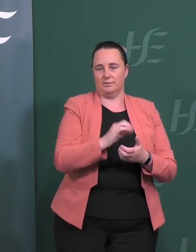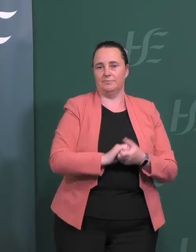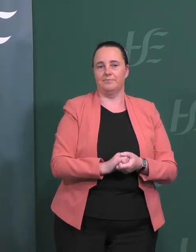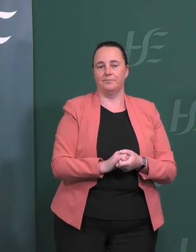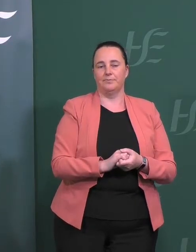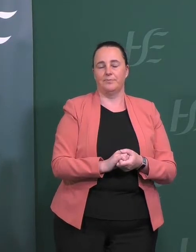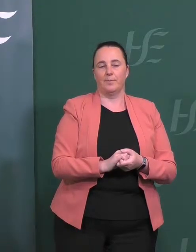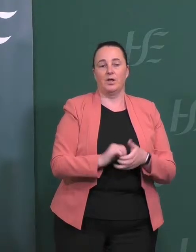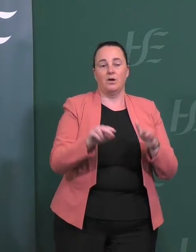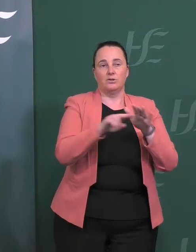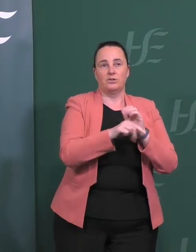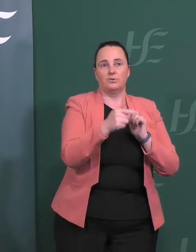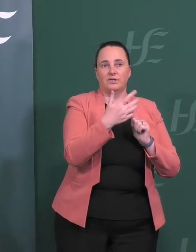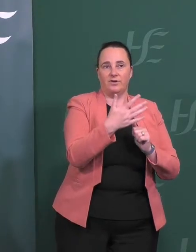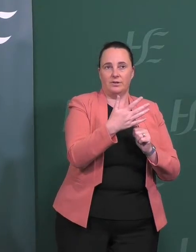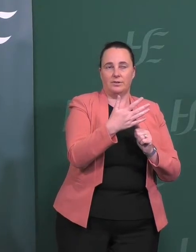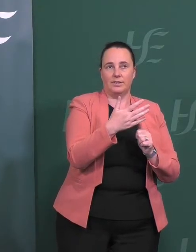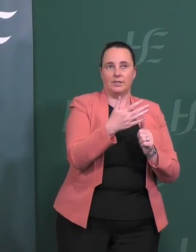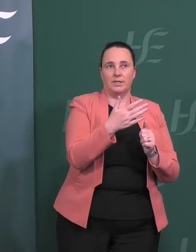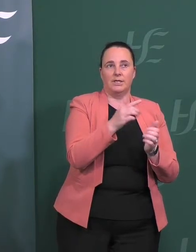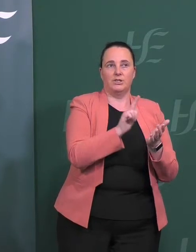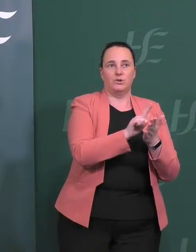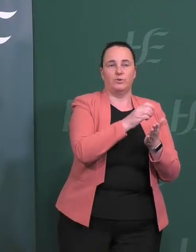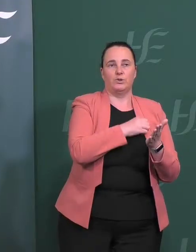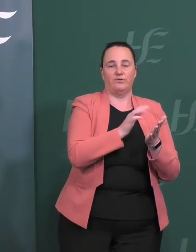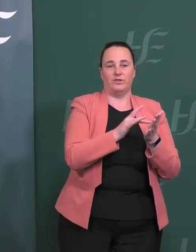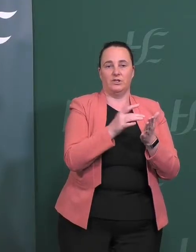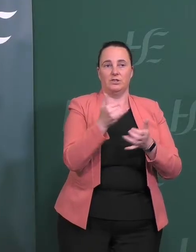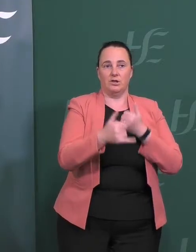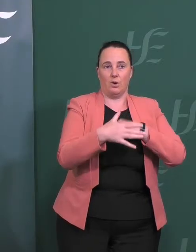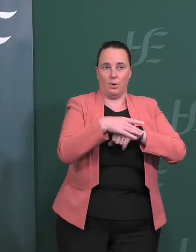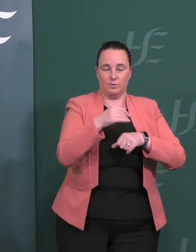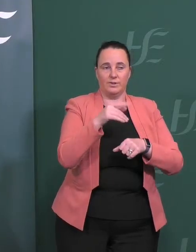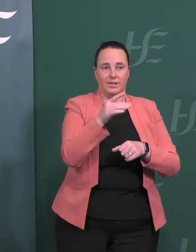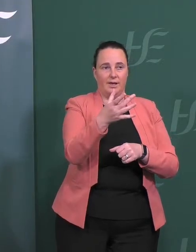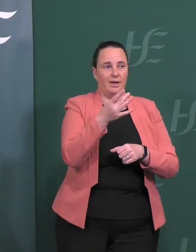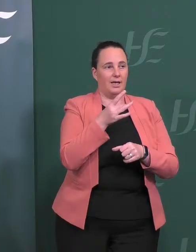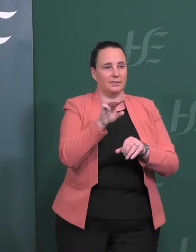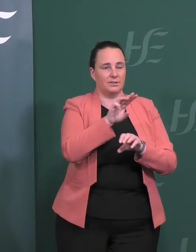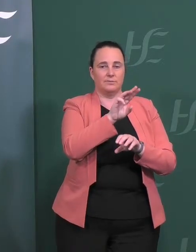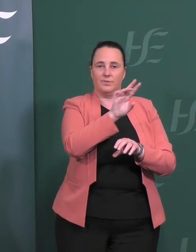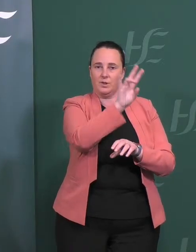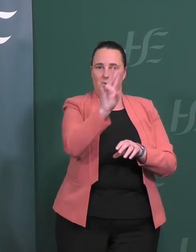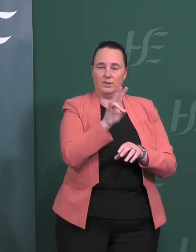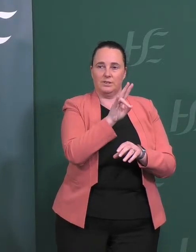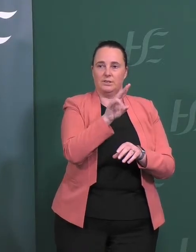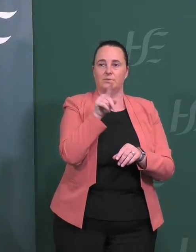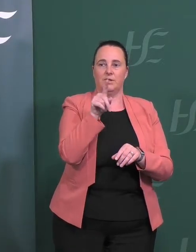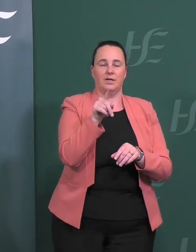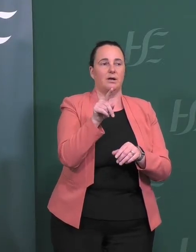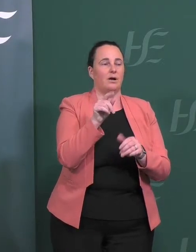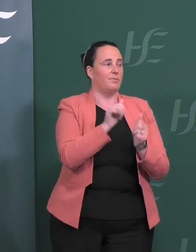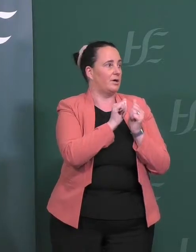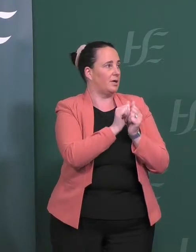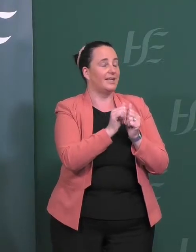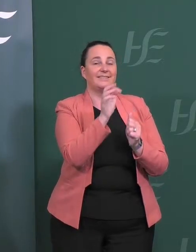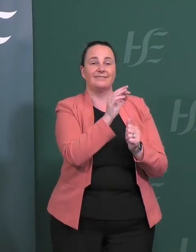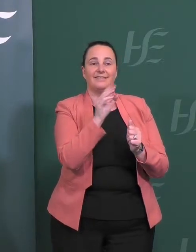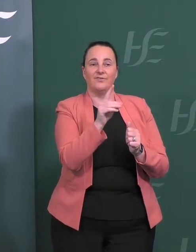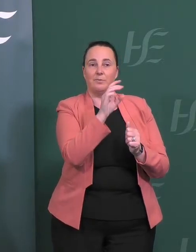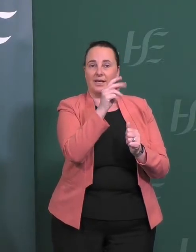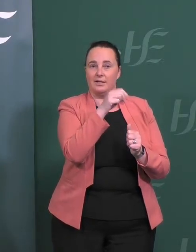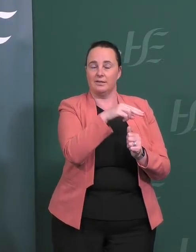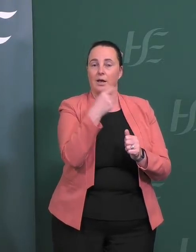On the 12 to 15-year-olds, we can answer some further questions with my colleague Damien McCallion, but we are